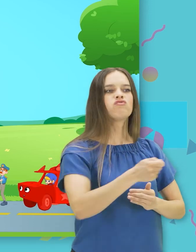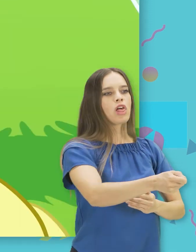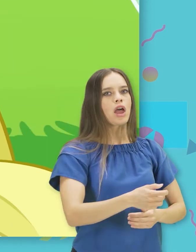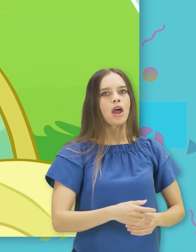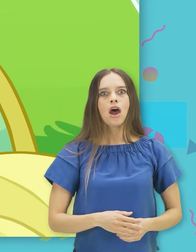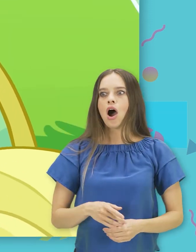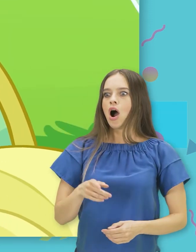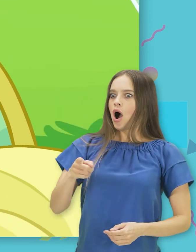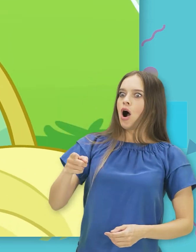It's the mayor